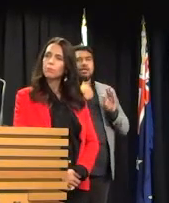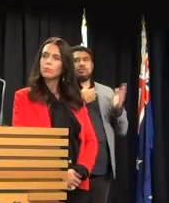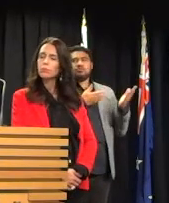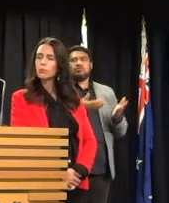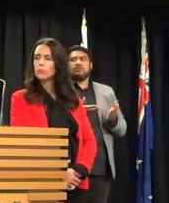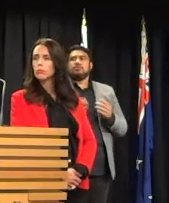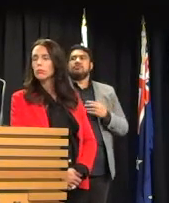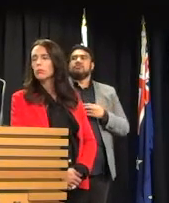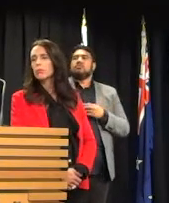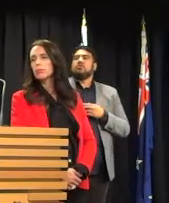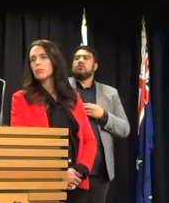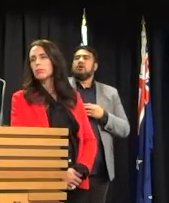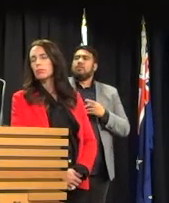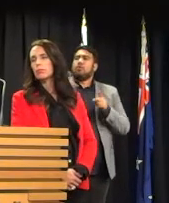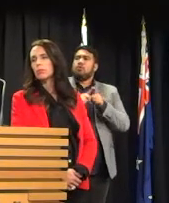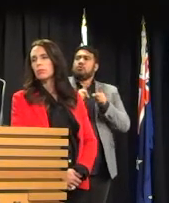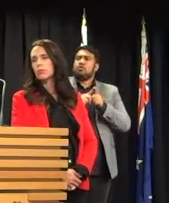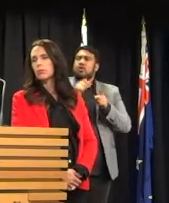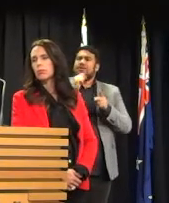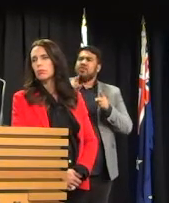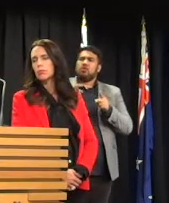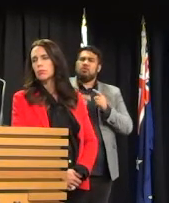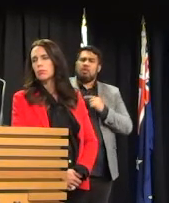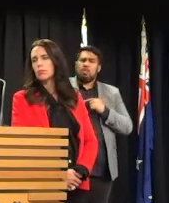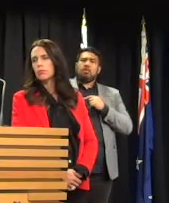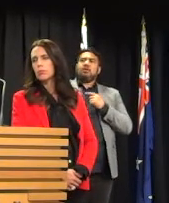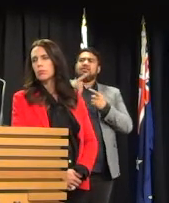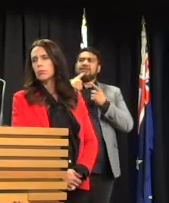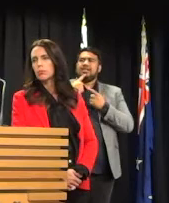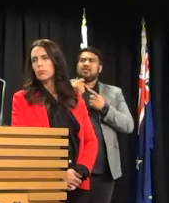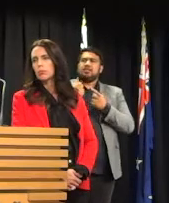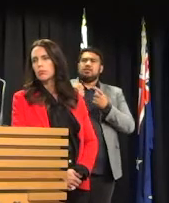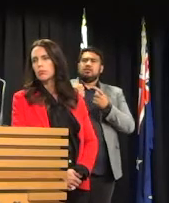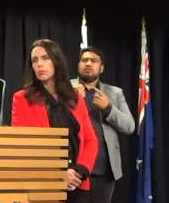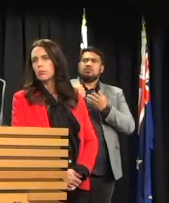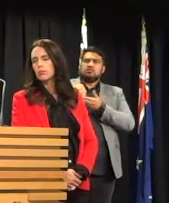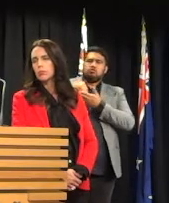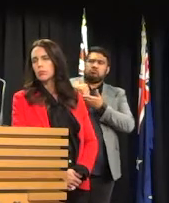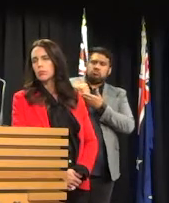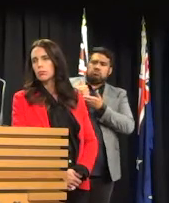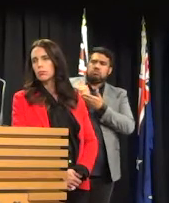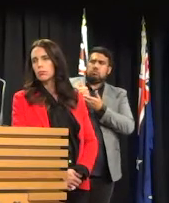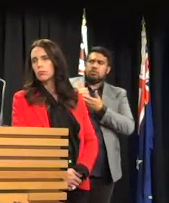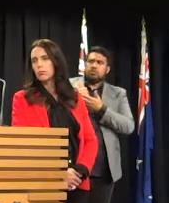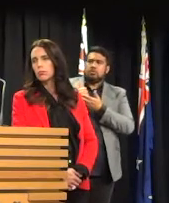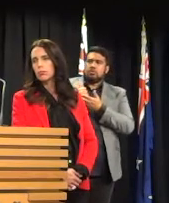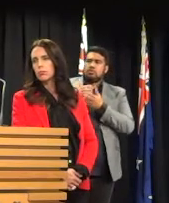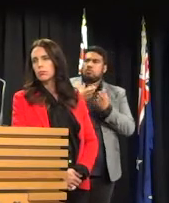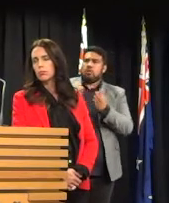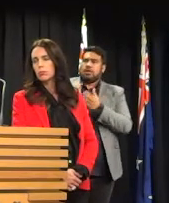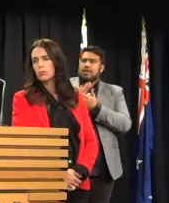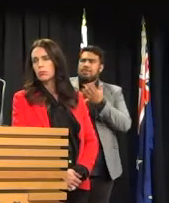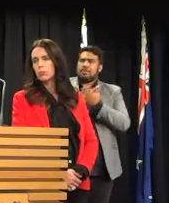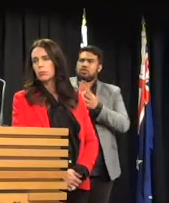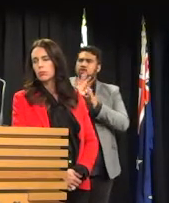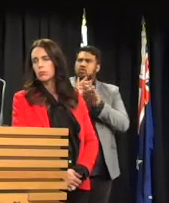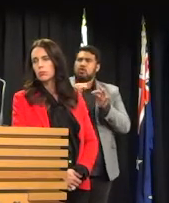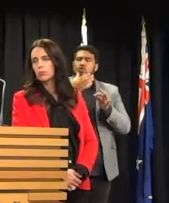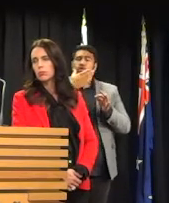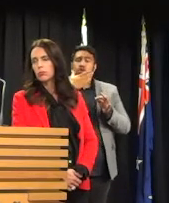blunting the data-driven approach a little bit, do you risk not being able to utilise the advantage of social investment, which is actually being